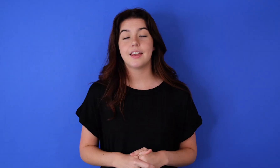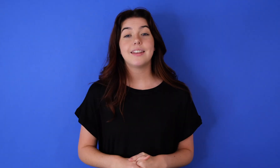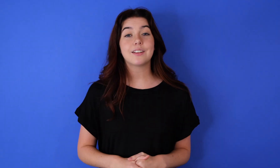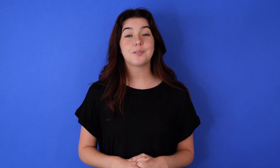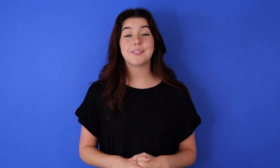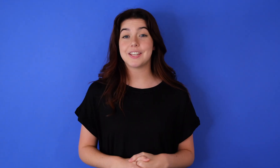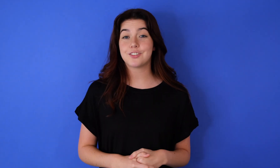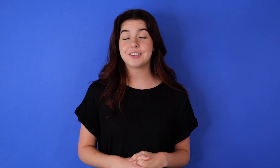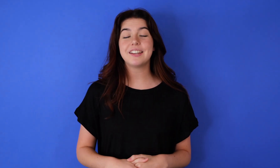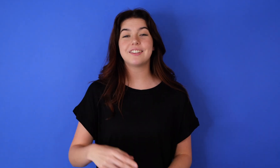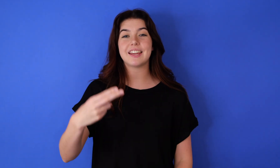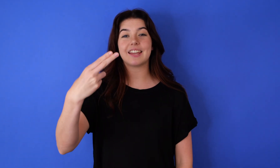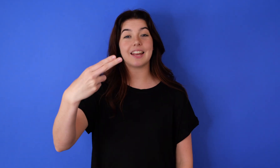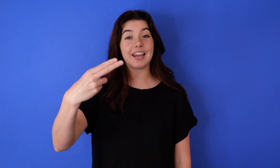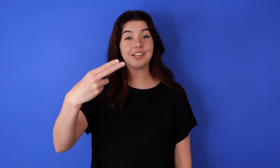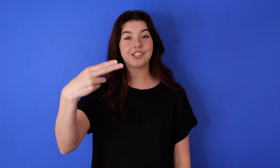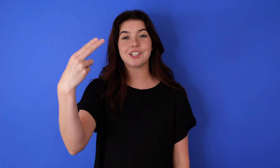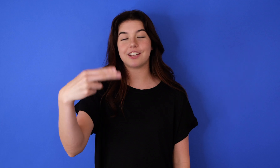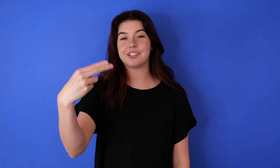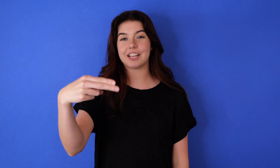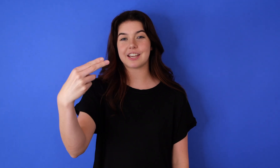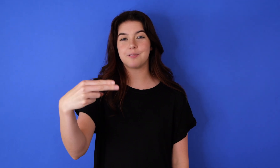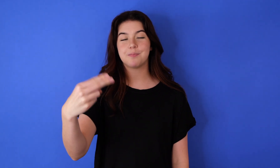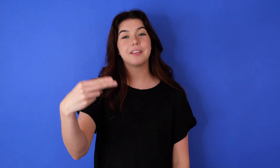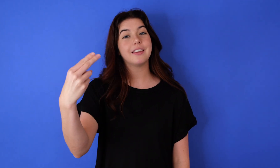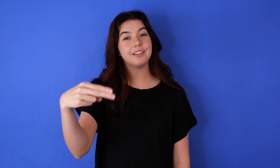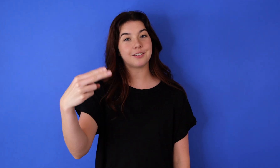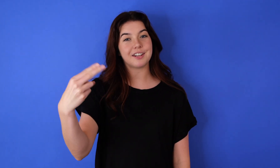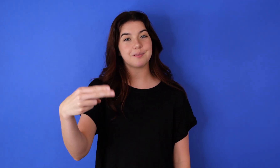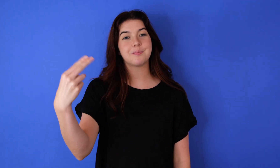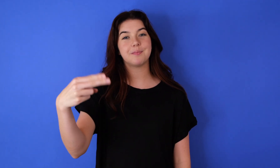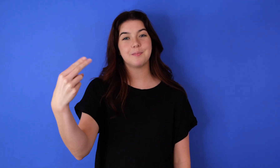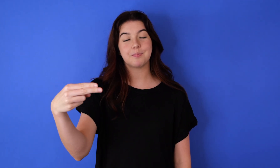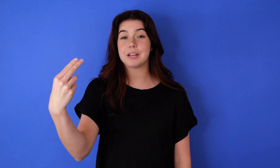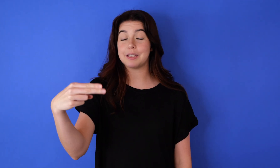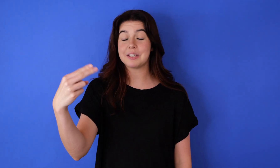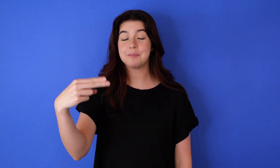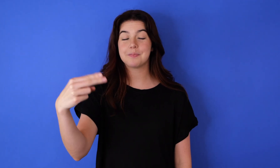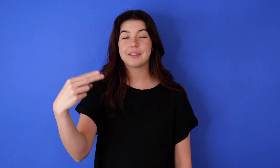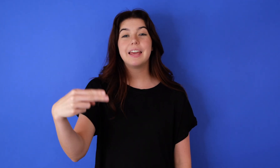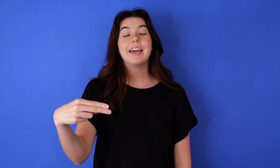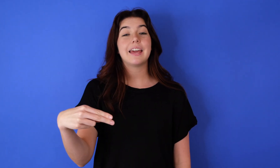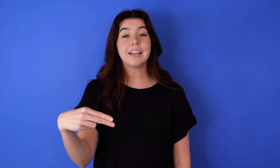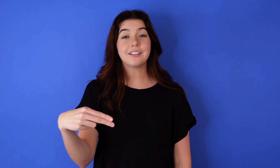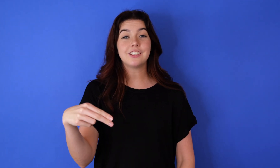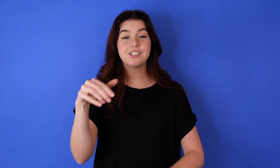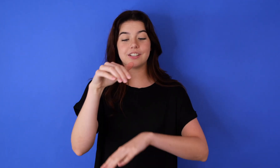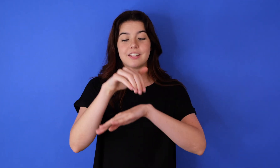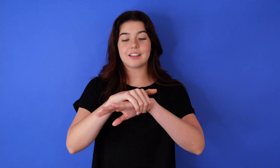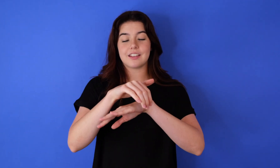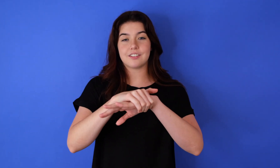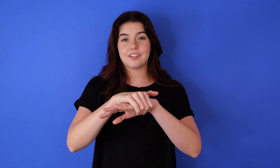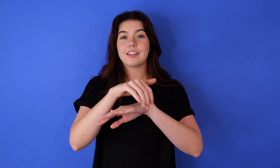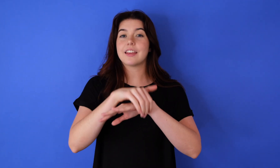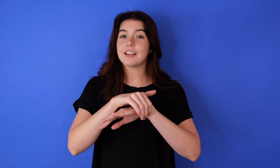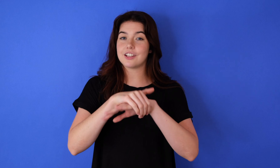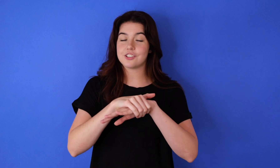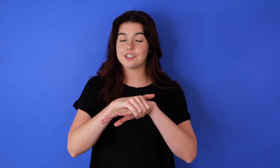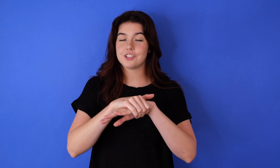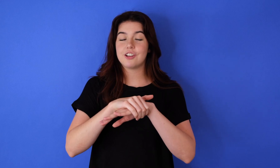Next we have history. You take an H and you shake it. History. Pretty easy. English is like this. English.